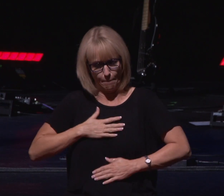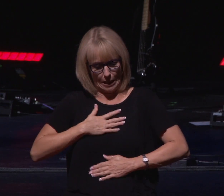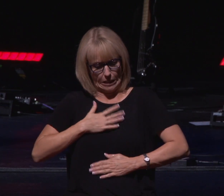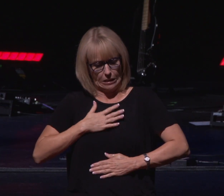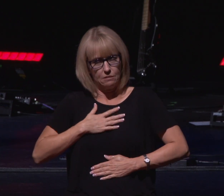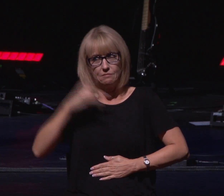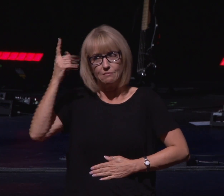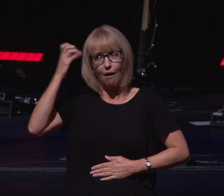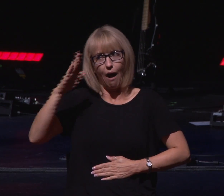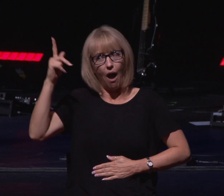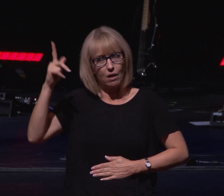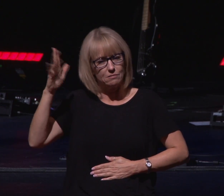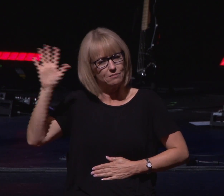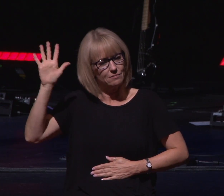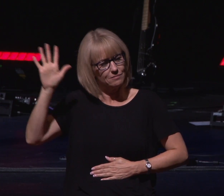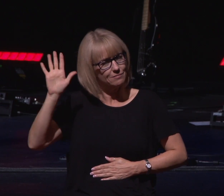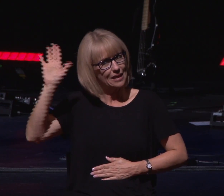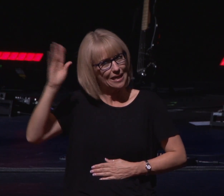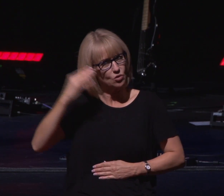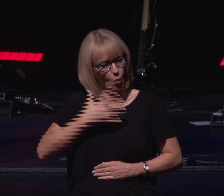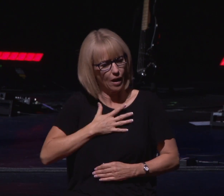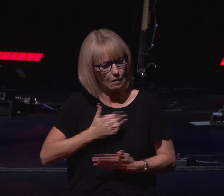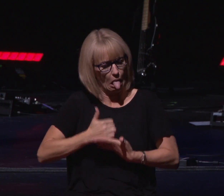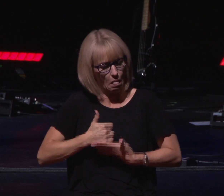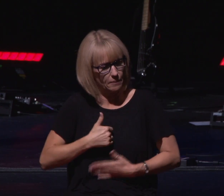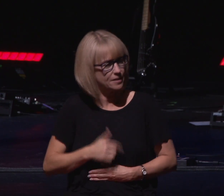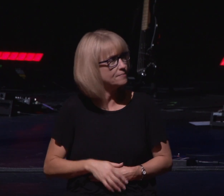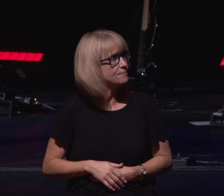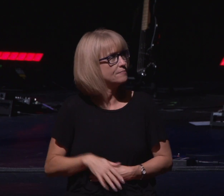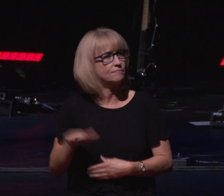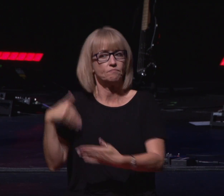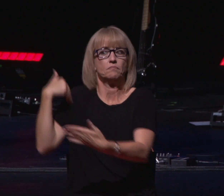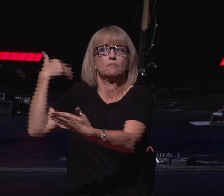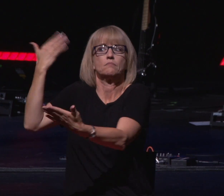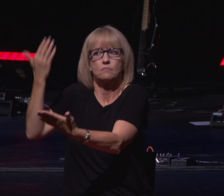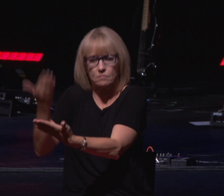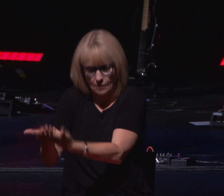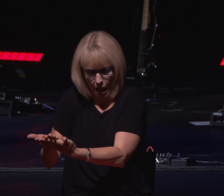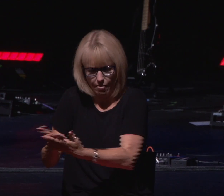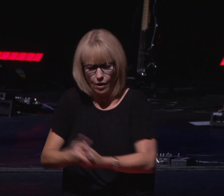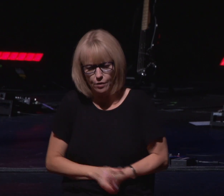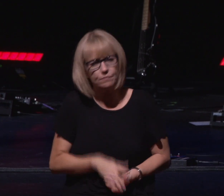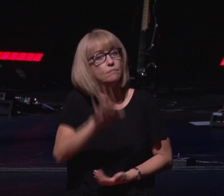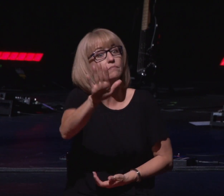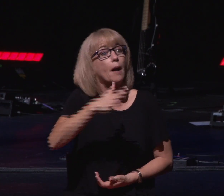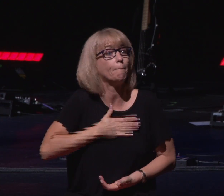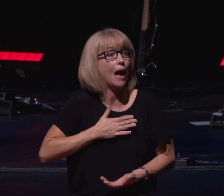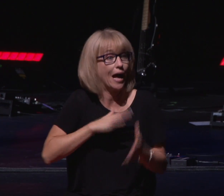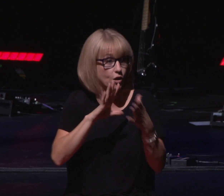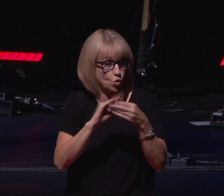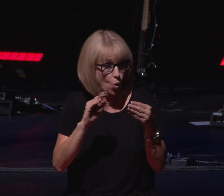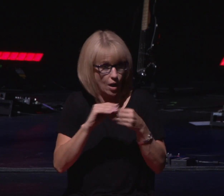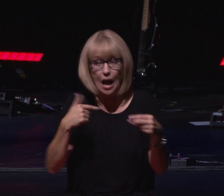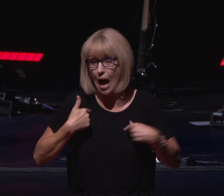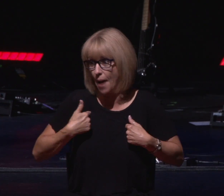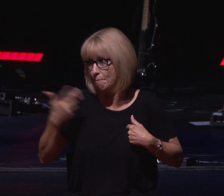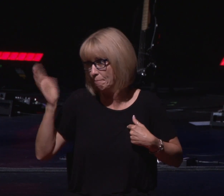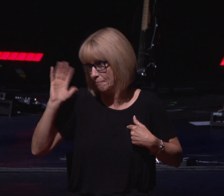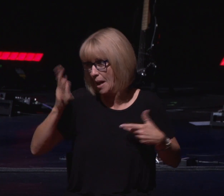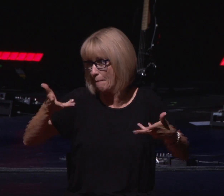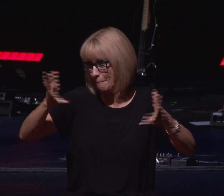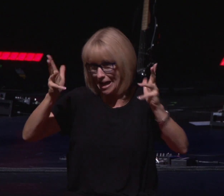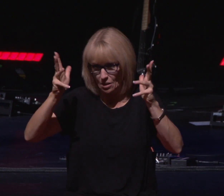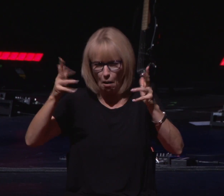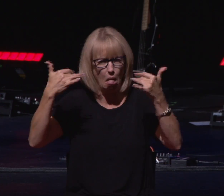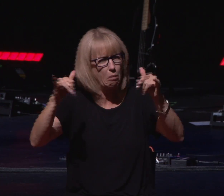God. And when I got there, my story is I played basketball a lot